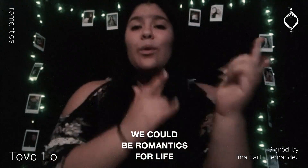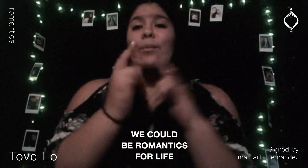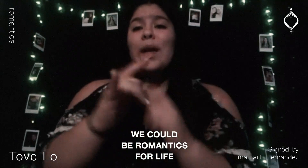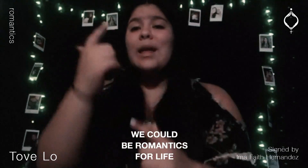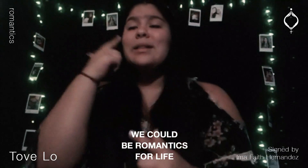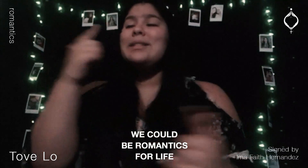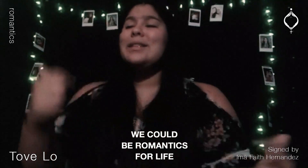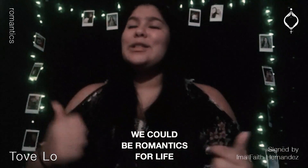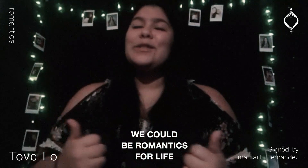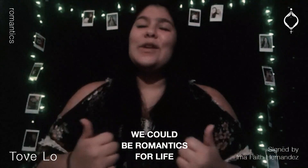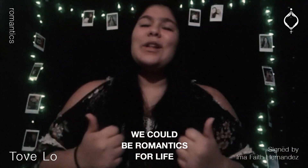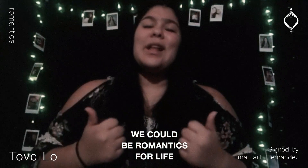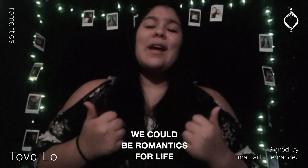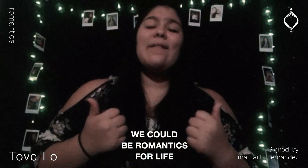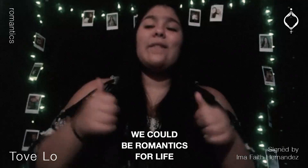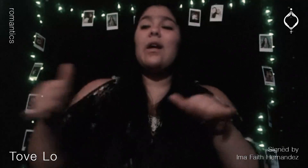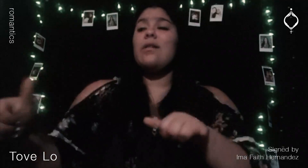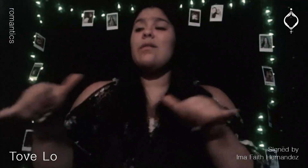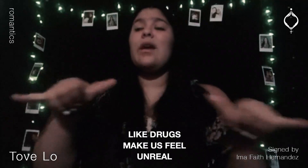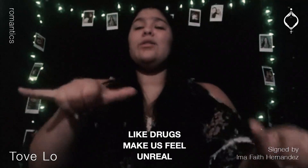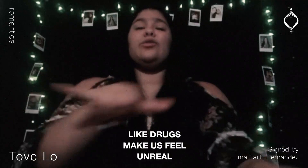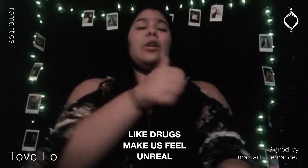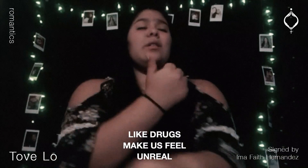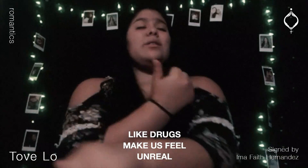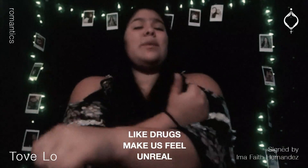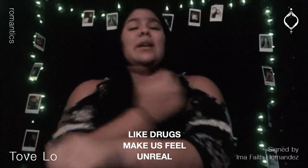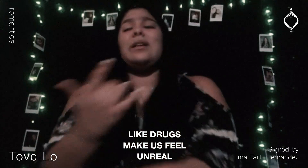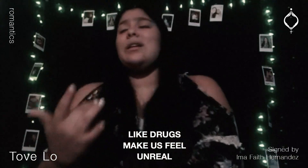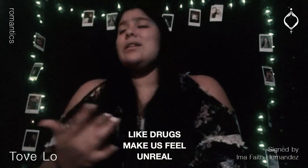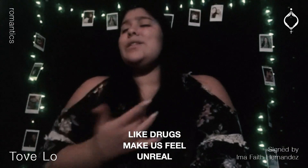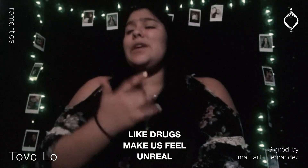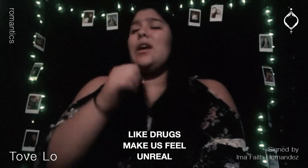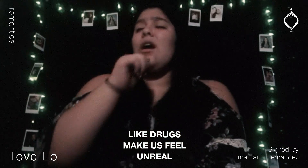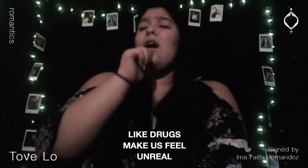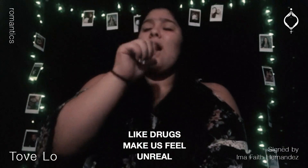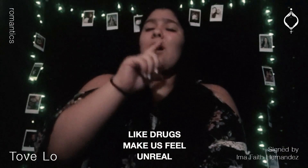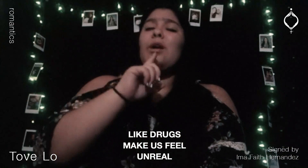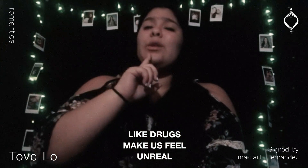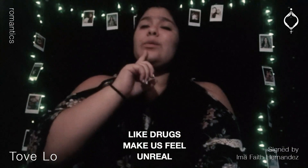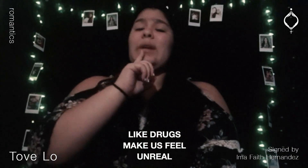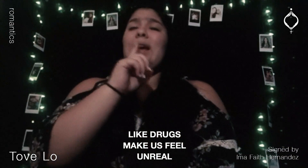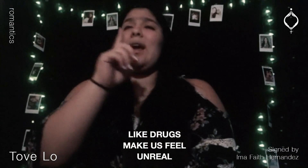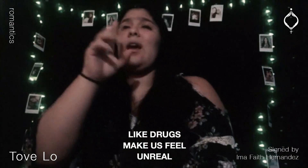romantics for life Like drugs make us feel unreal